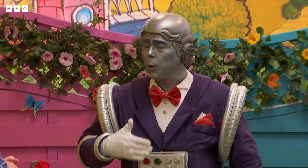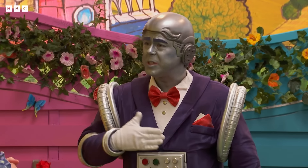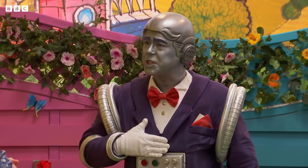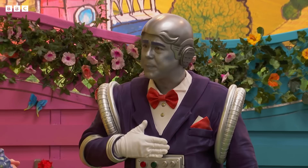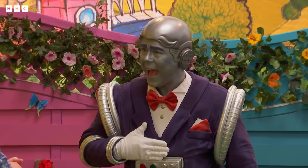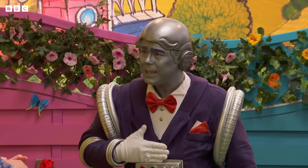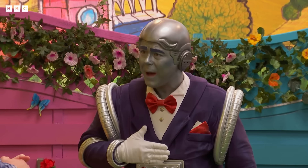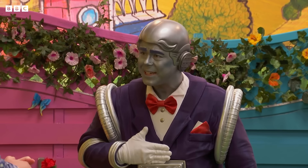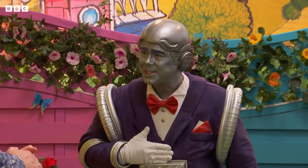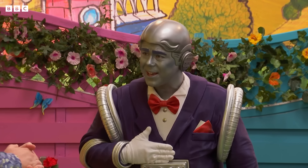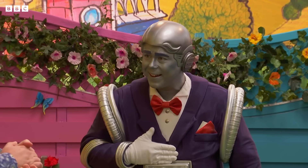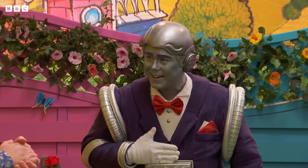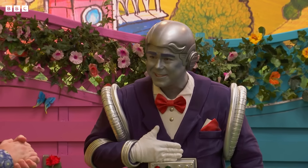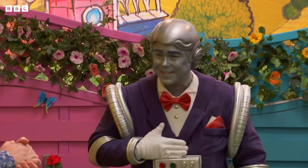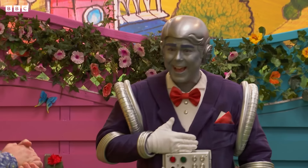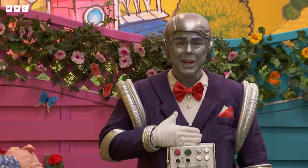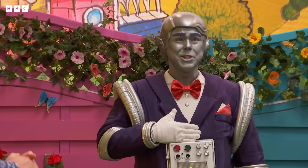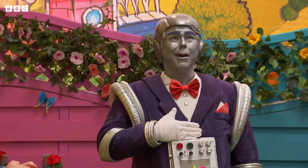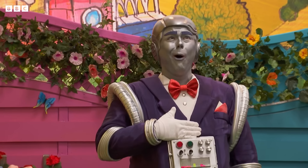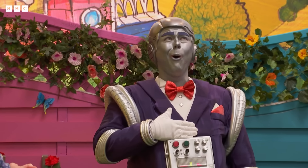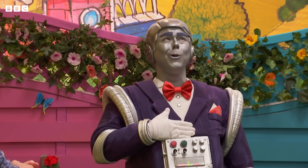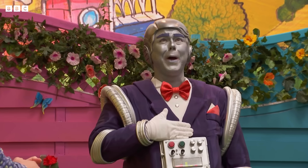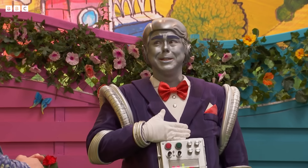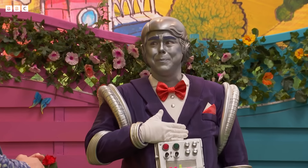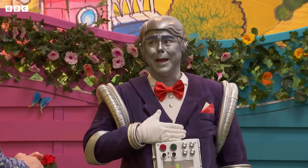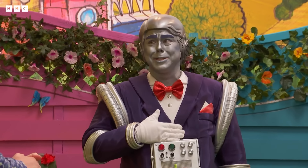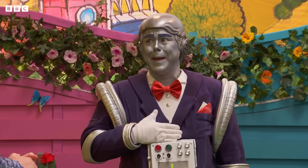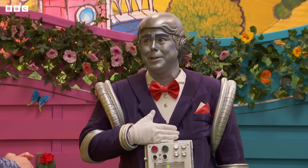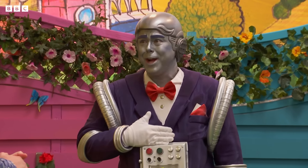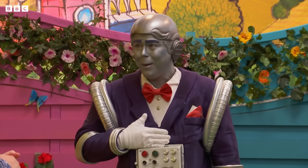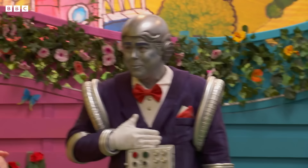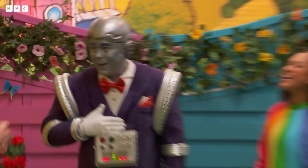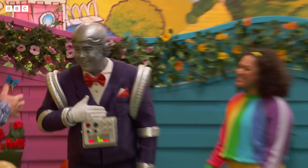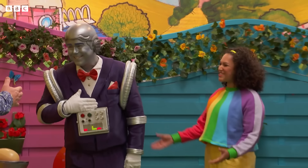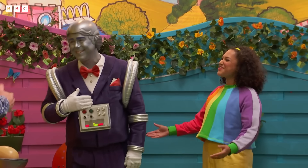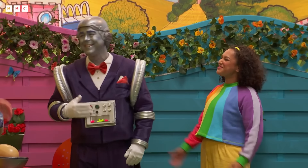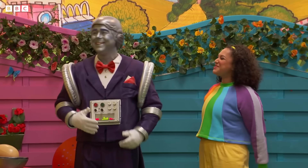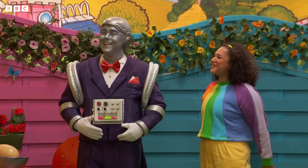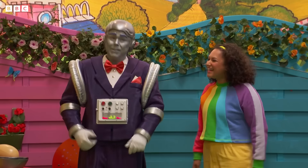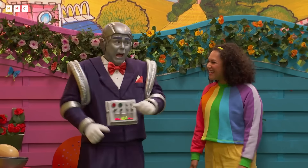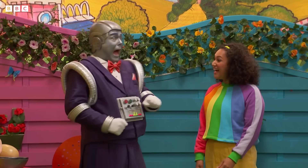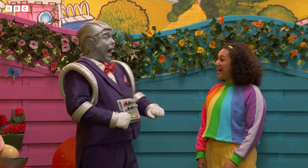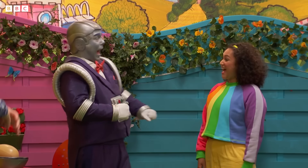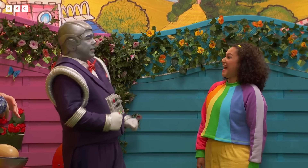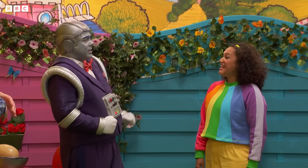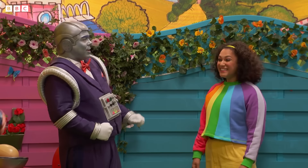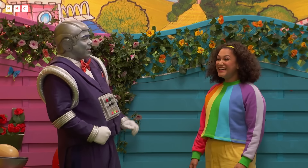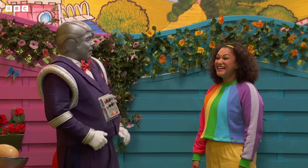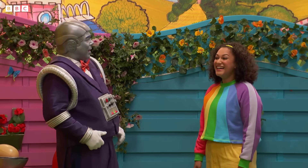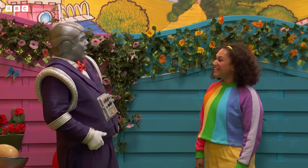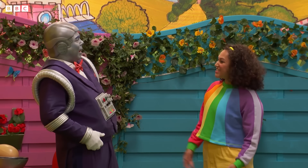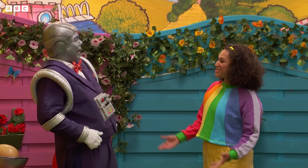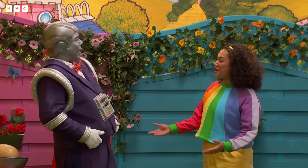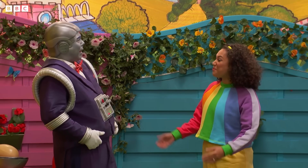almost spanned my circuits there. She always makes me jump. Sorry, Robert. I just thought I'd pop in